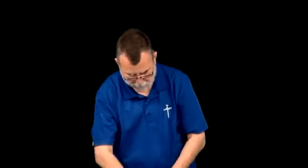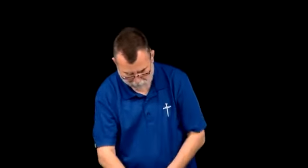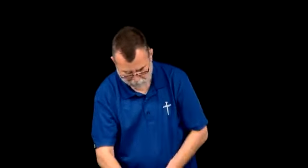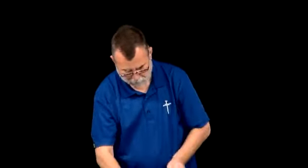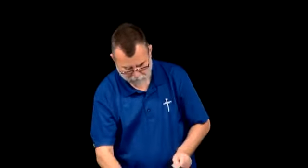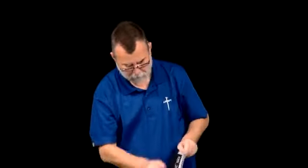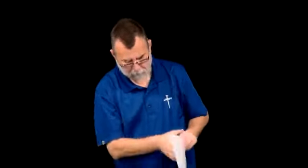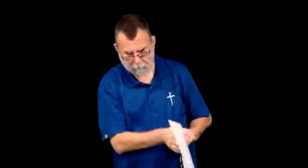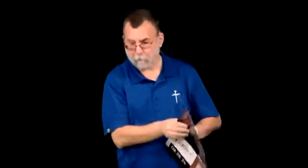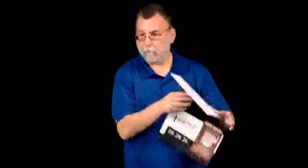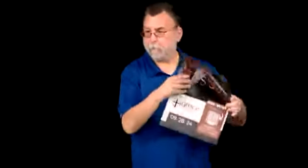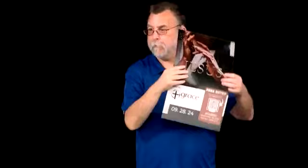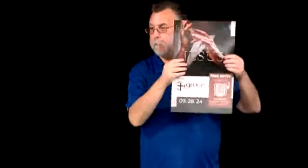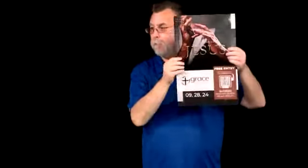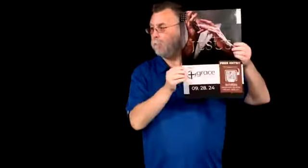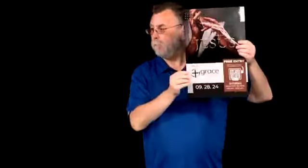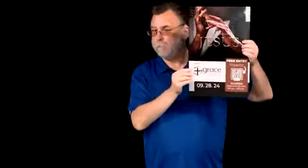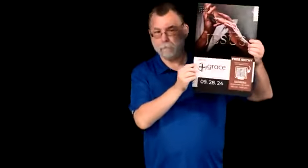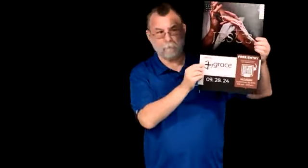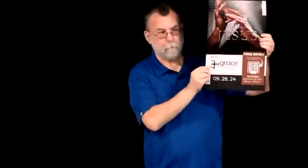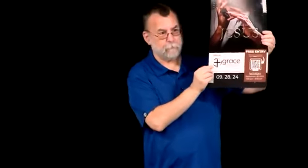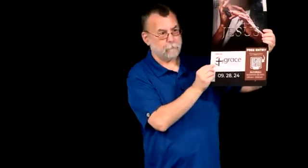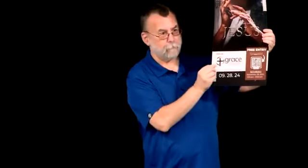one second, I have to find my notes. Here we are.